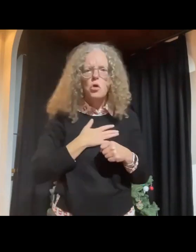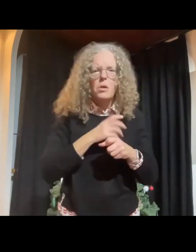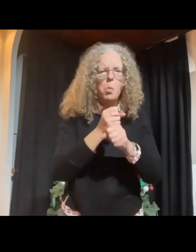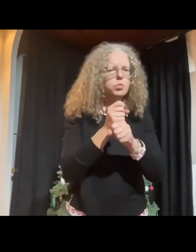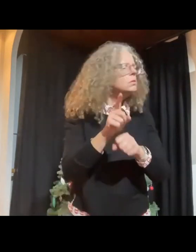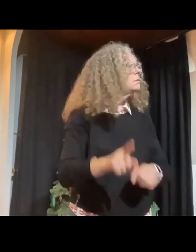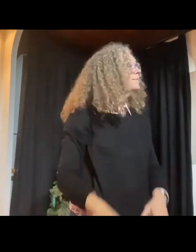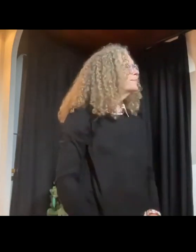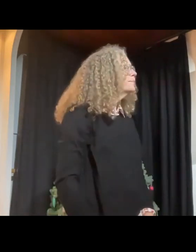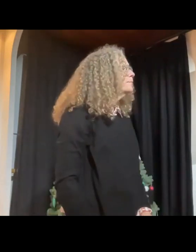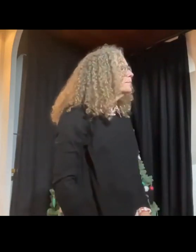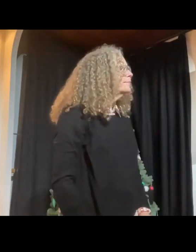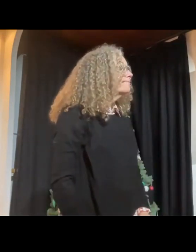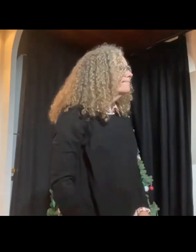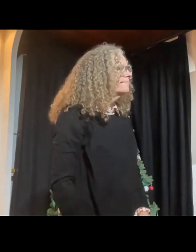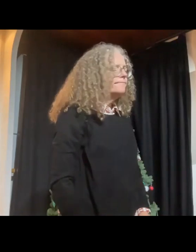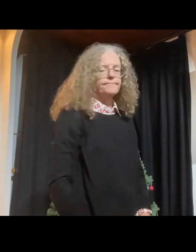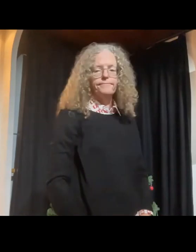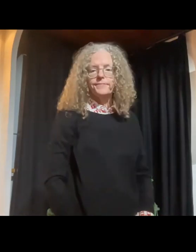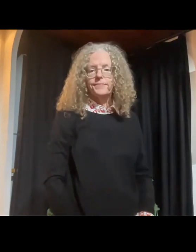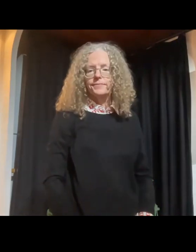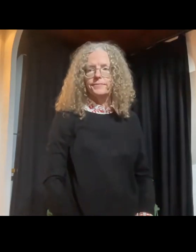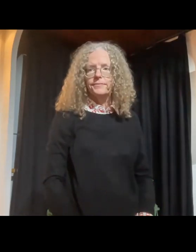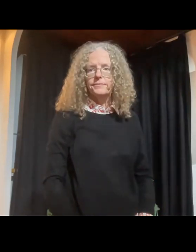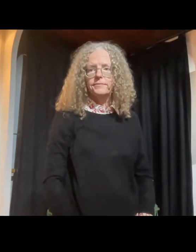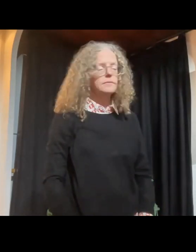We're just discussing in the room what that's going to look like.